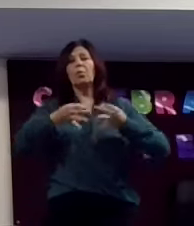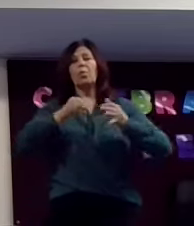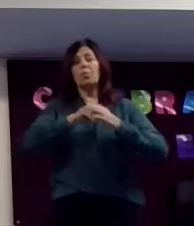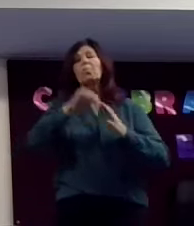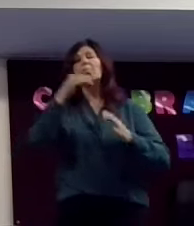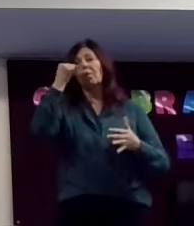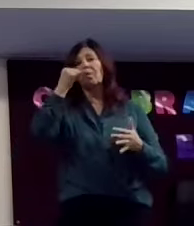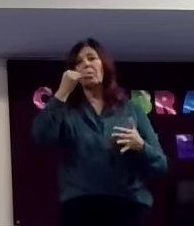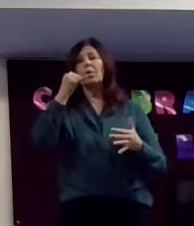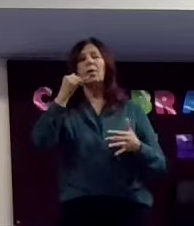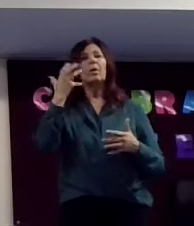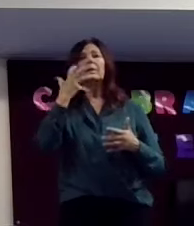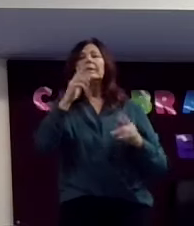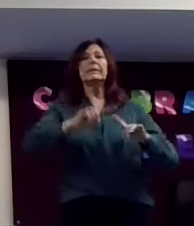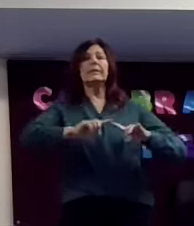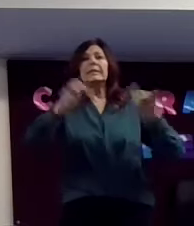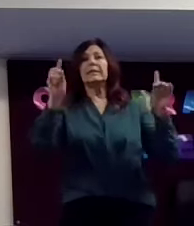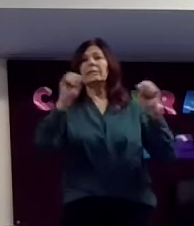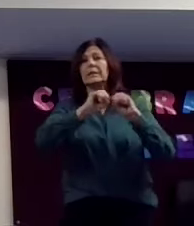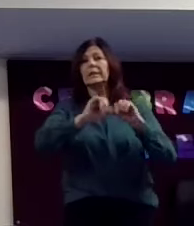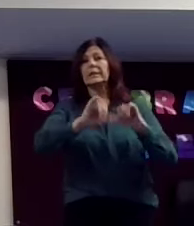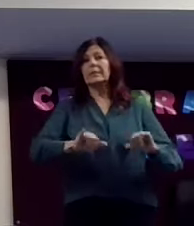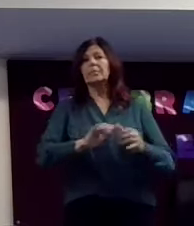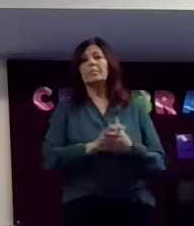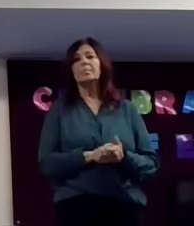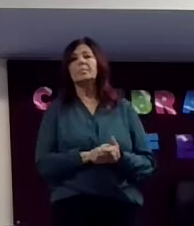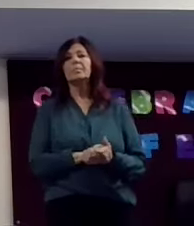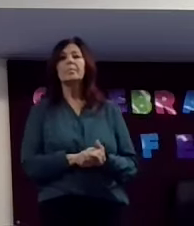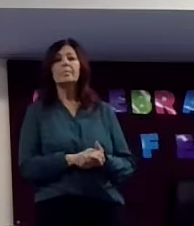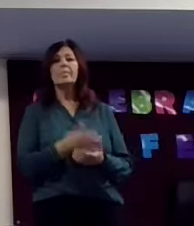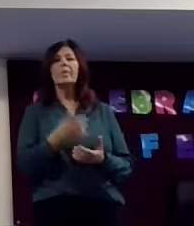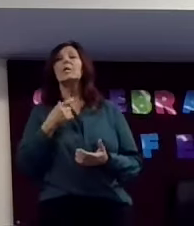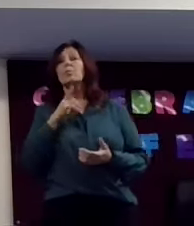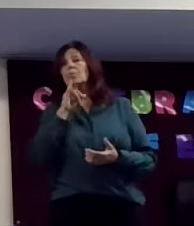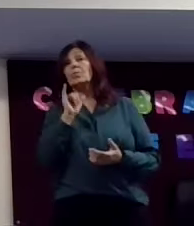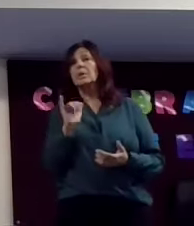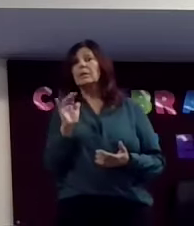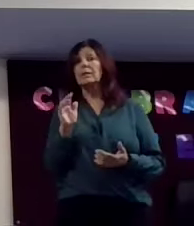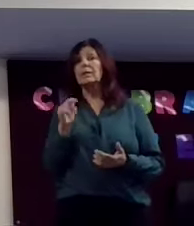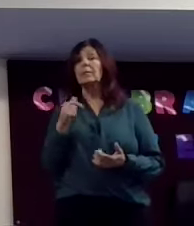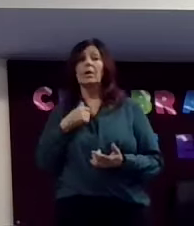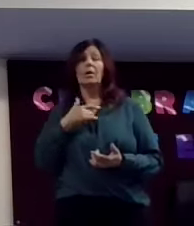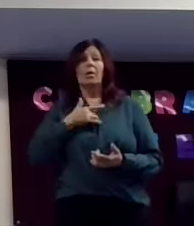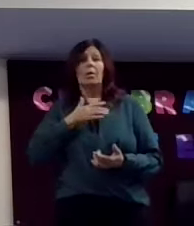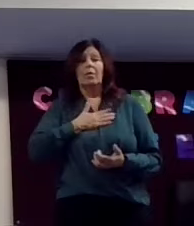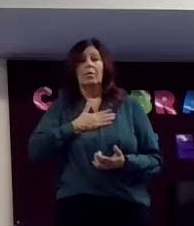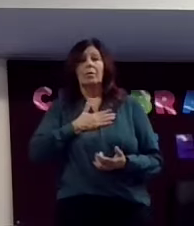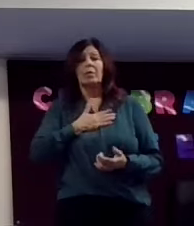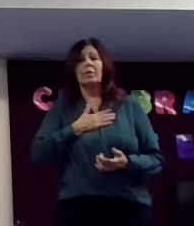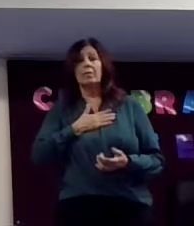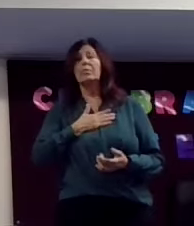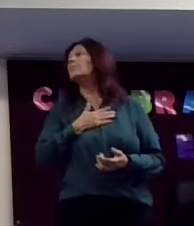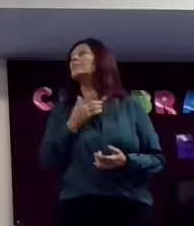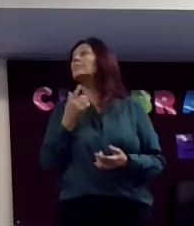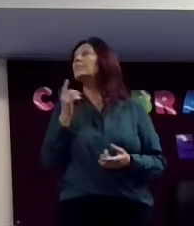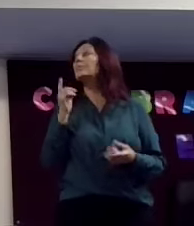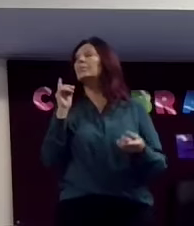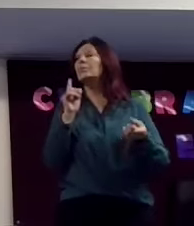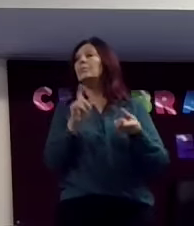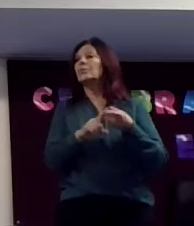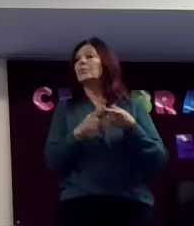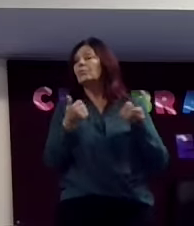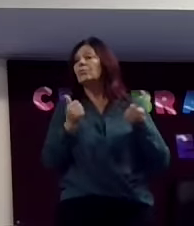Buffalo. Incredibly different system. I mean, I mean, my heart really kind of goes out relative